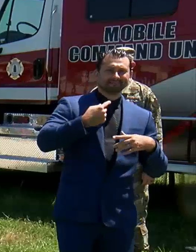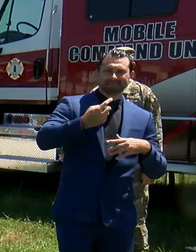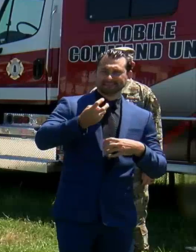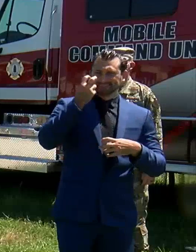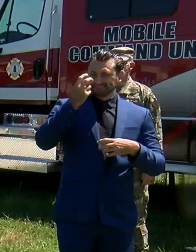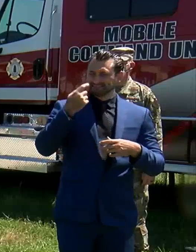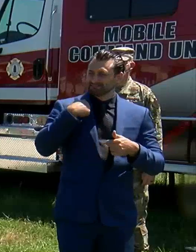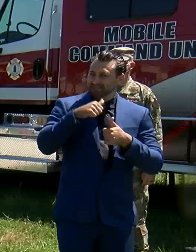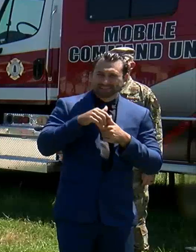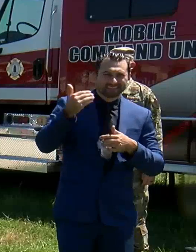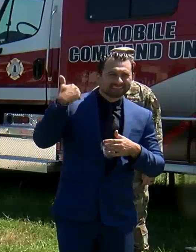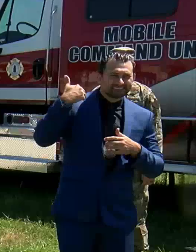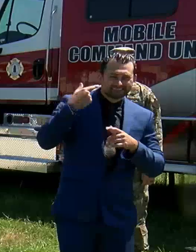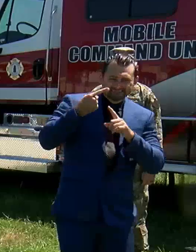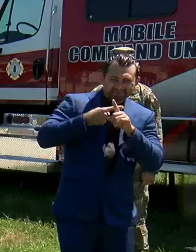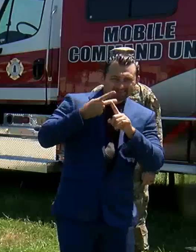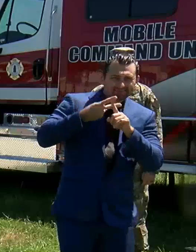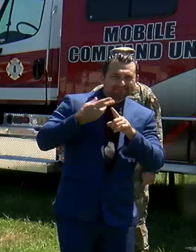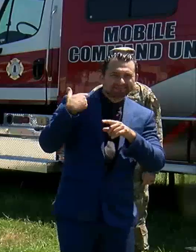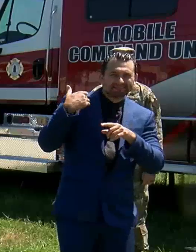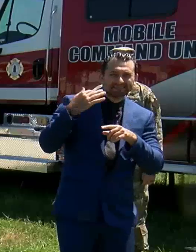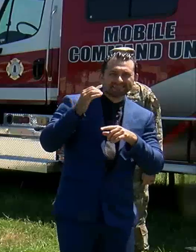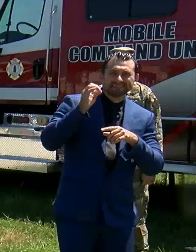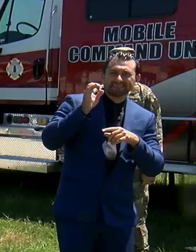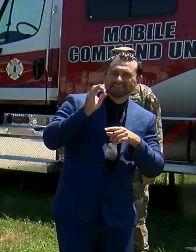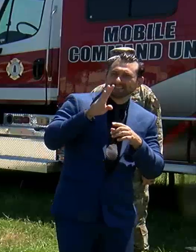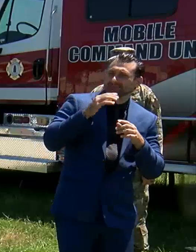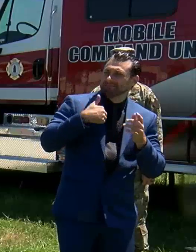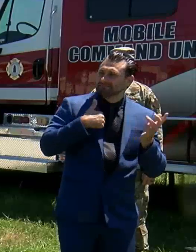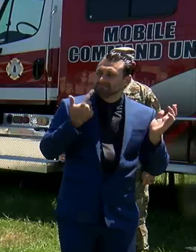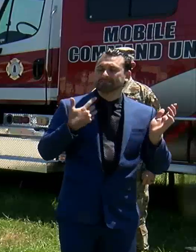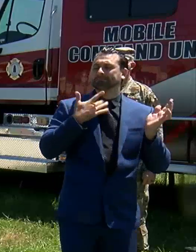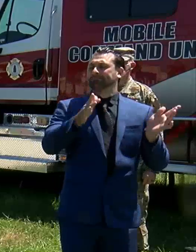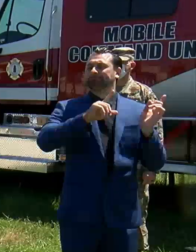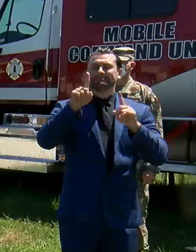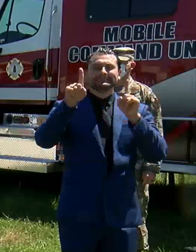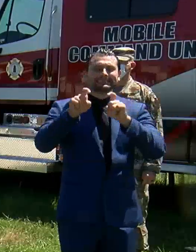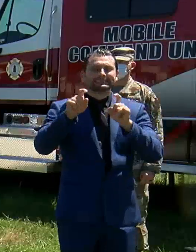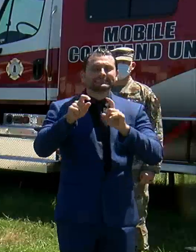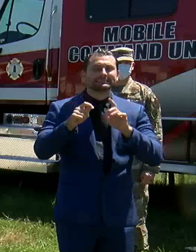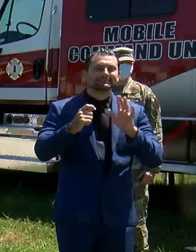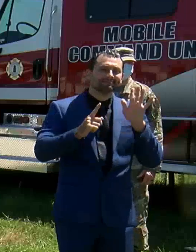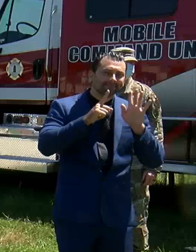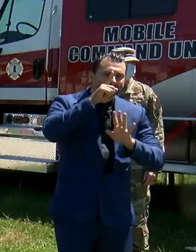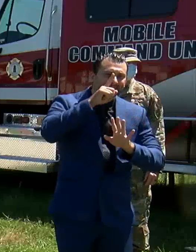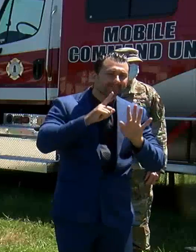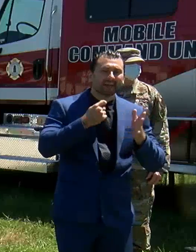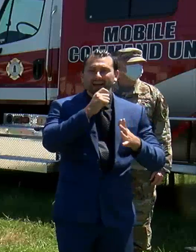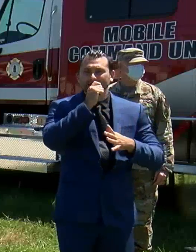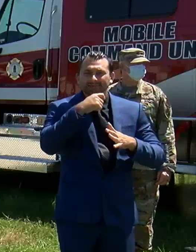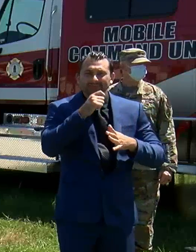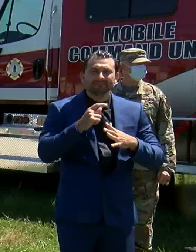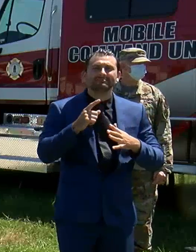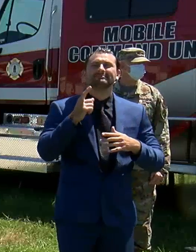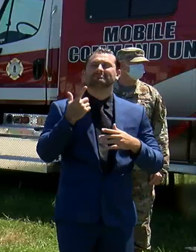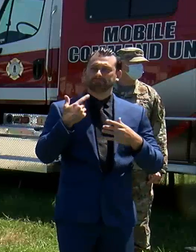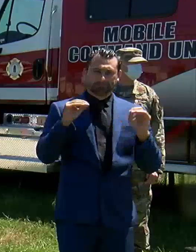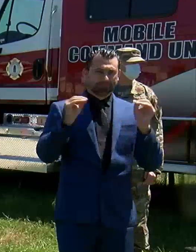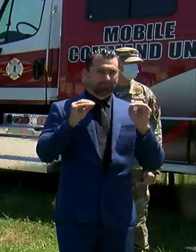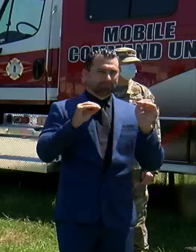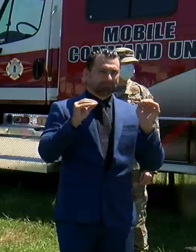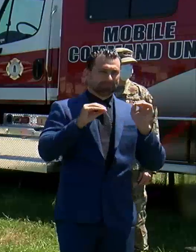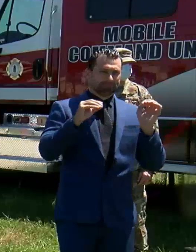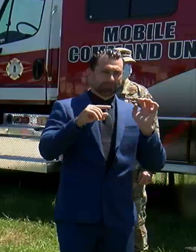was negative. I may have had this. Well, you come in, if you have the antibodies, then you'll know. Usually the antibodies take about 2